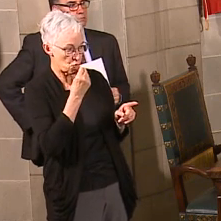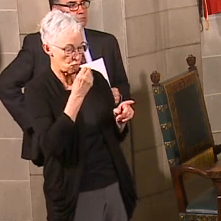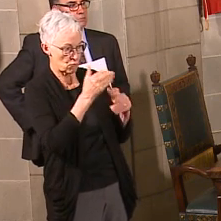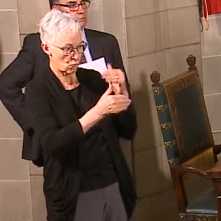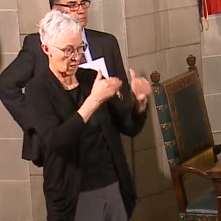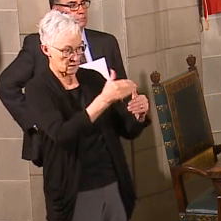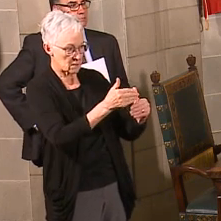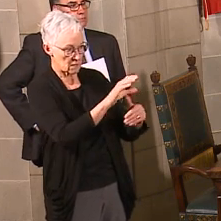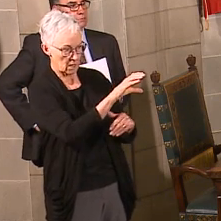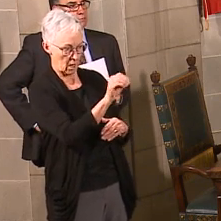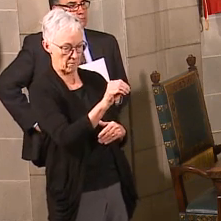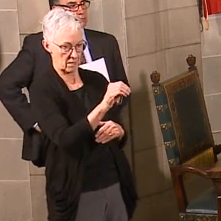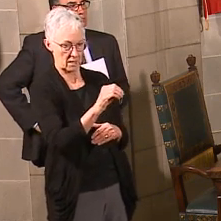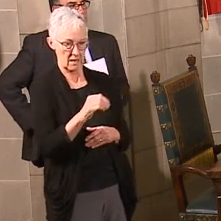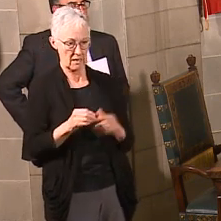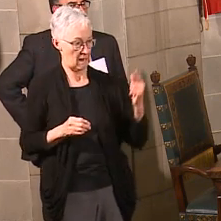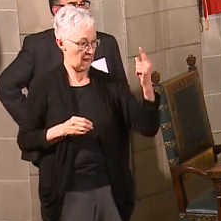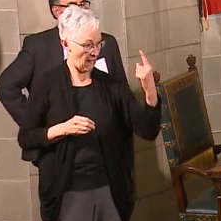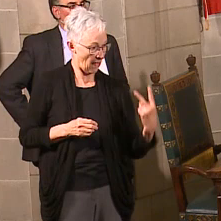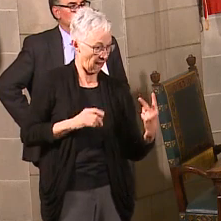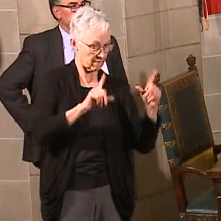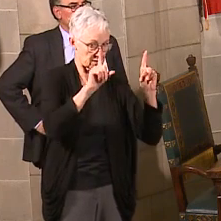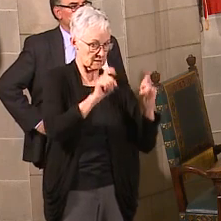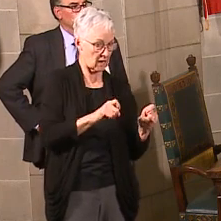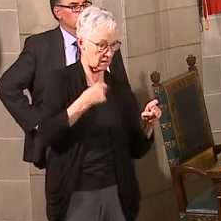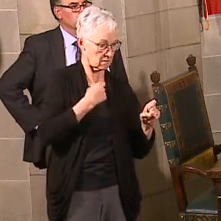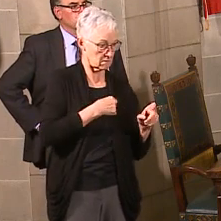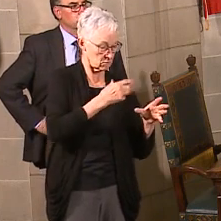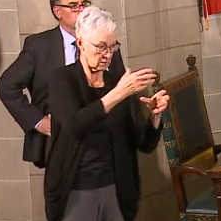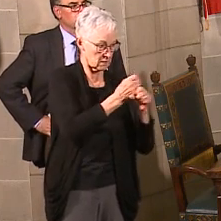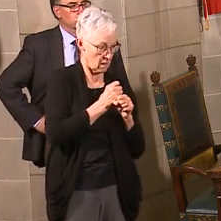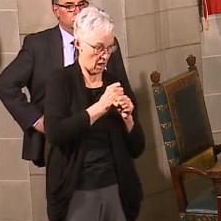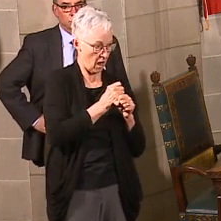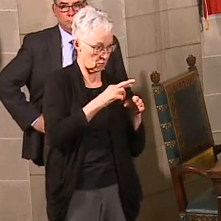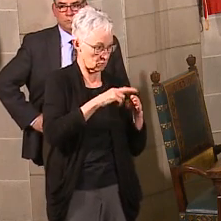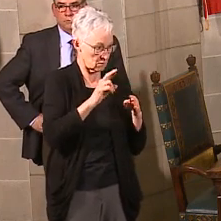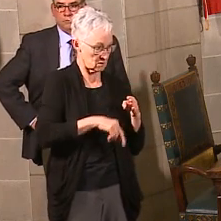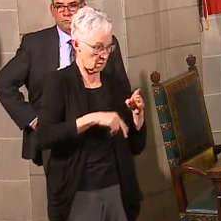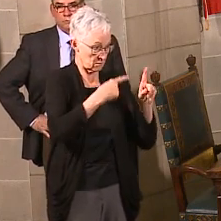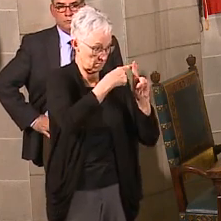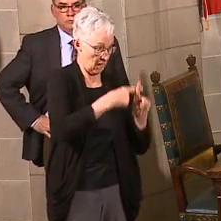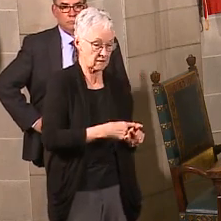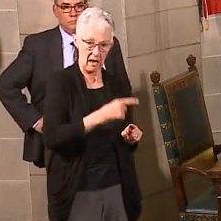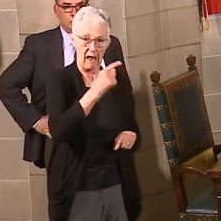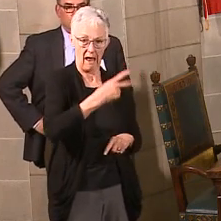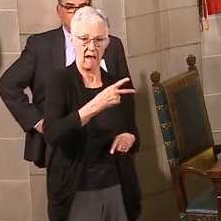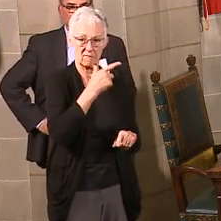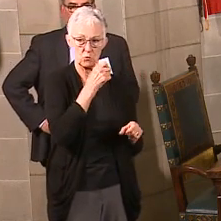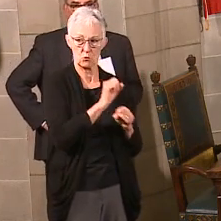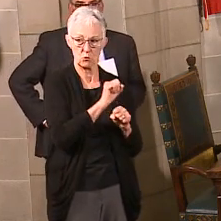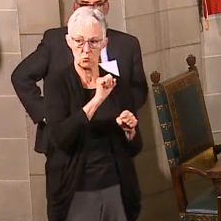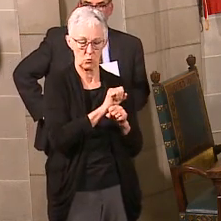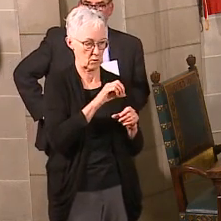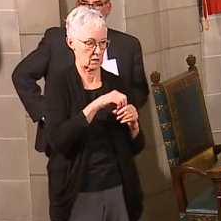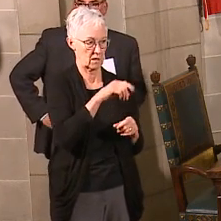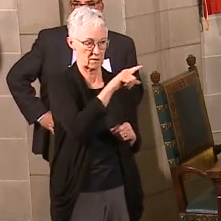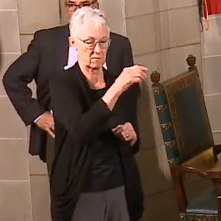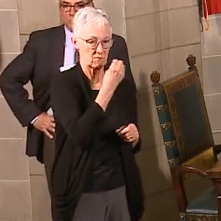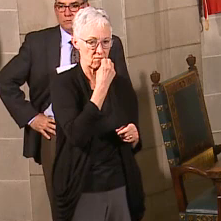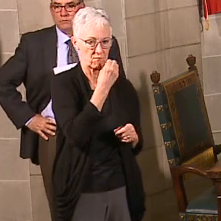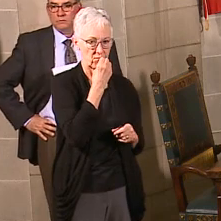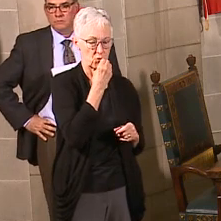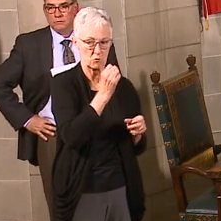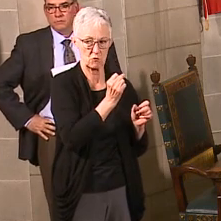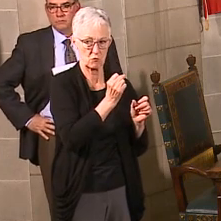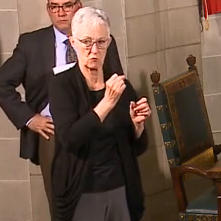for nearly half of all of our tests that turned out positive over the weekend. Jackie Harms of KNOP wants to know, when will eye doctors